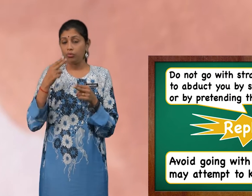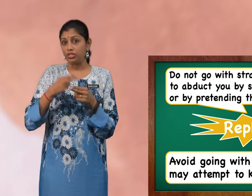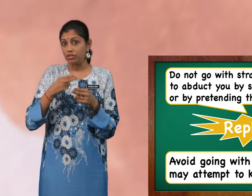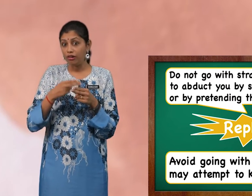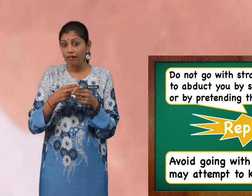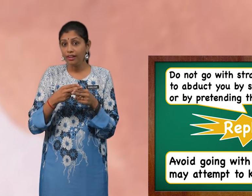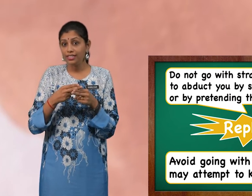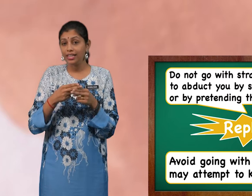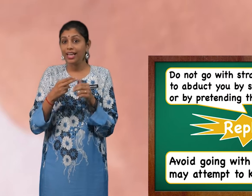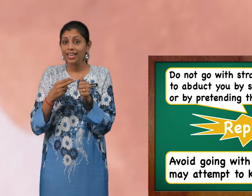is called